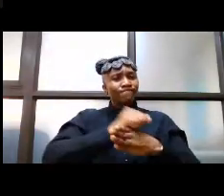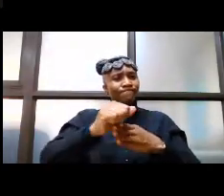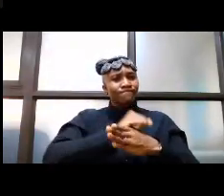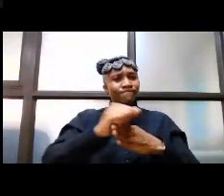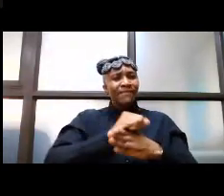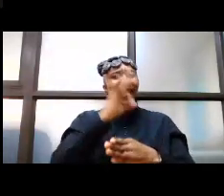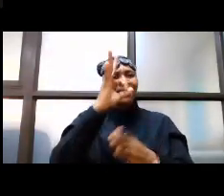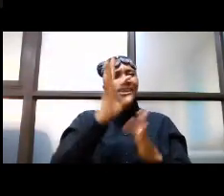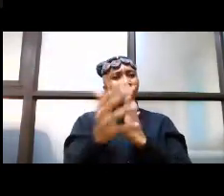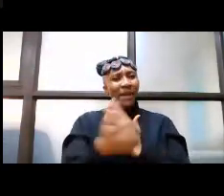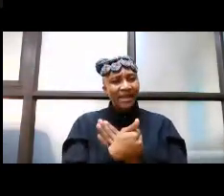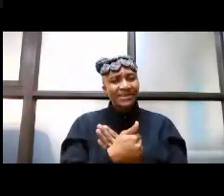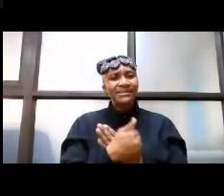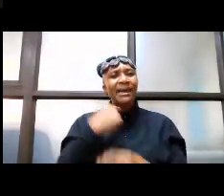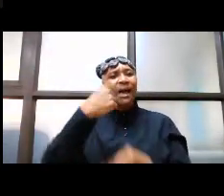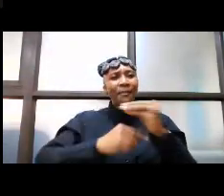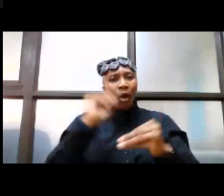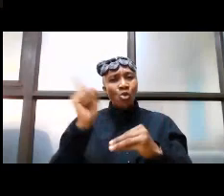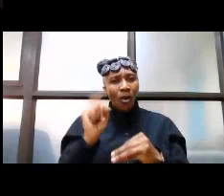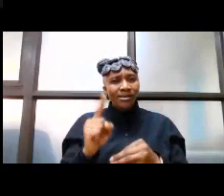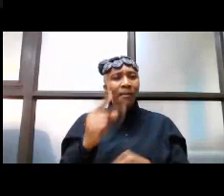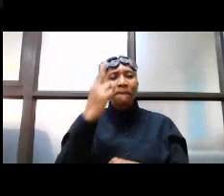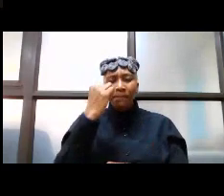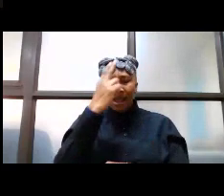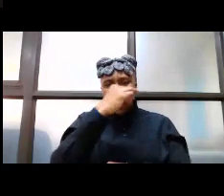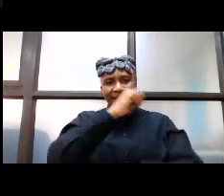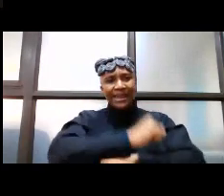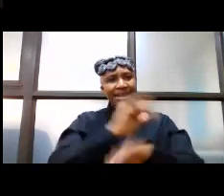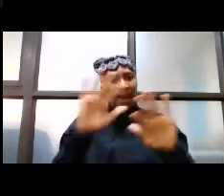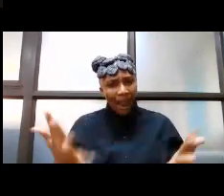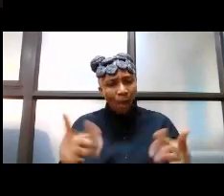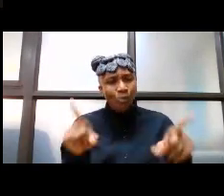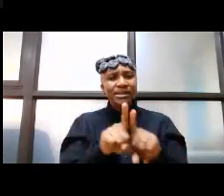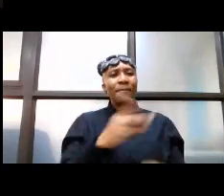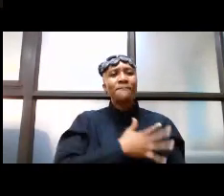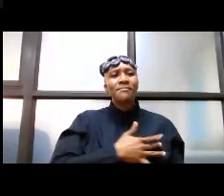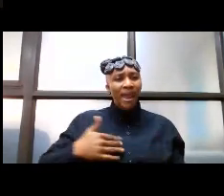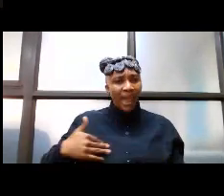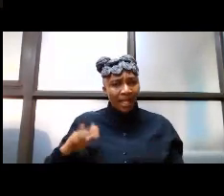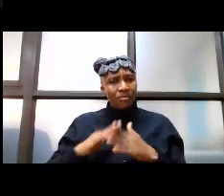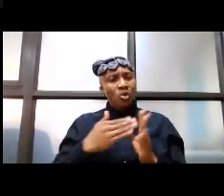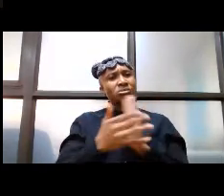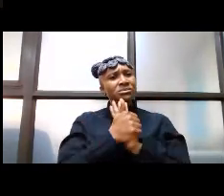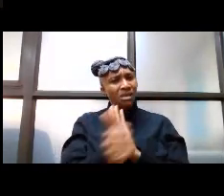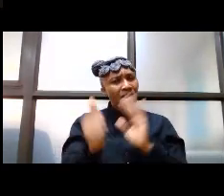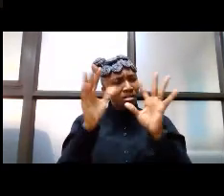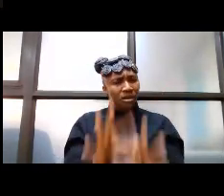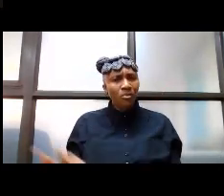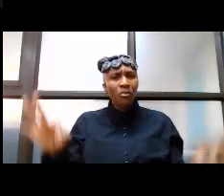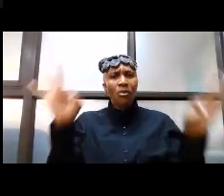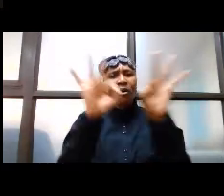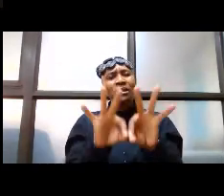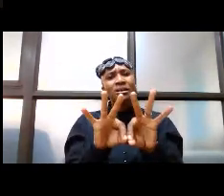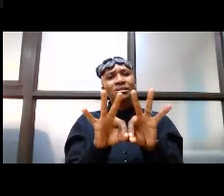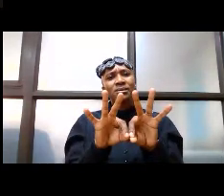the blind learner, learning Braille, which is essential skill for any